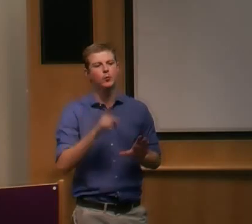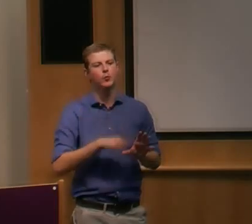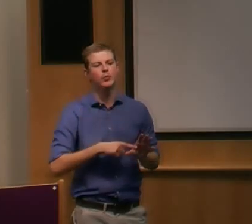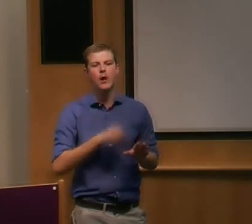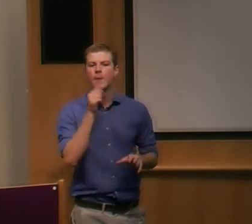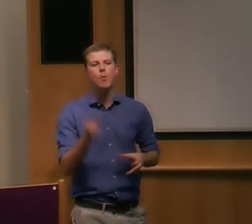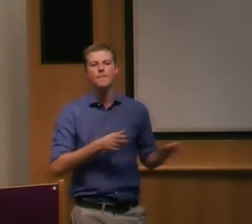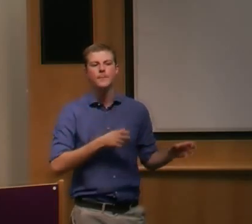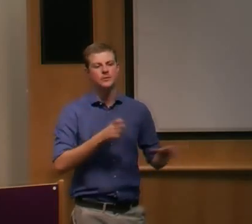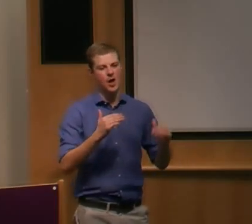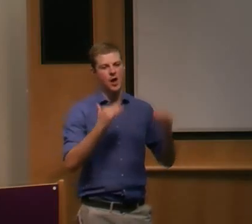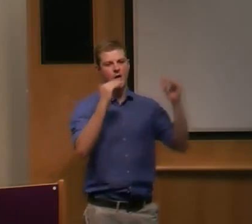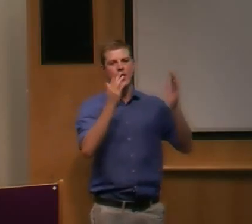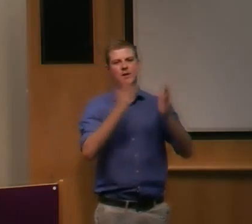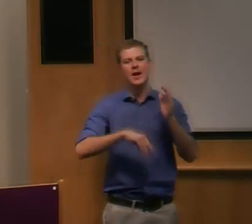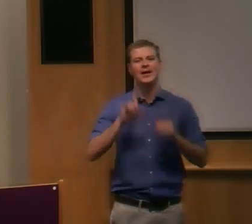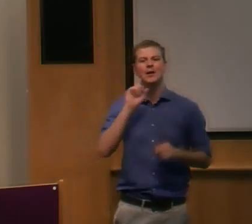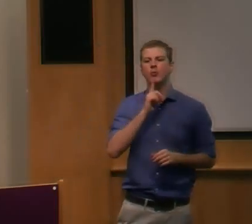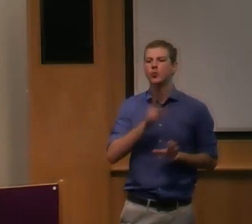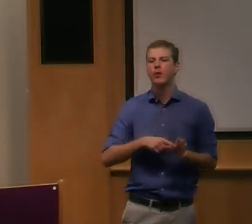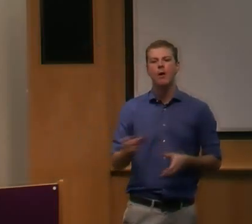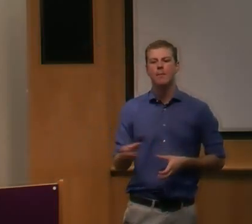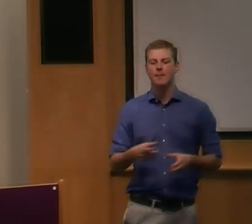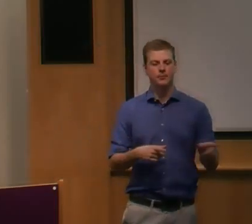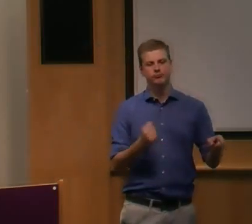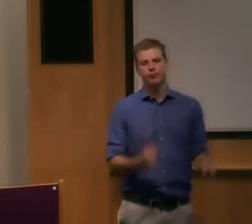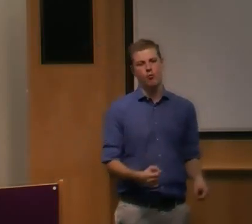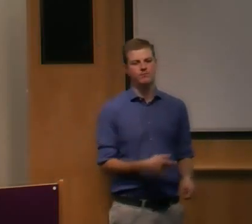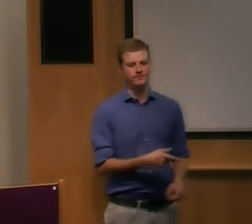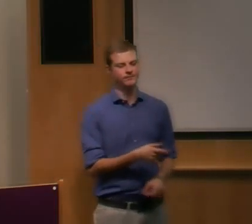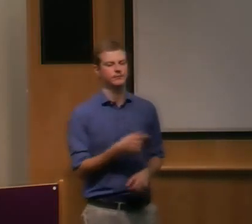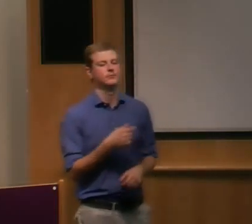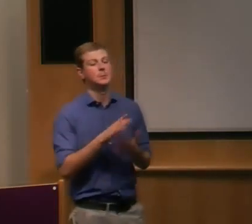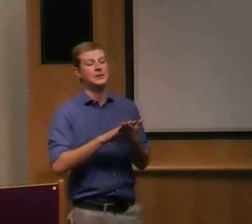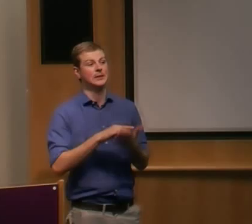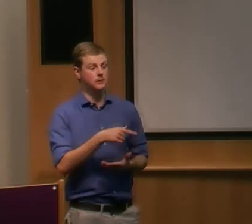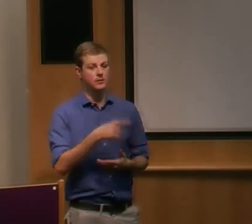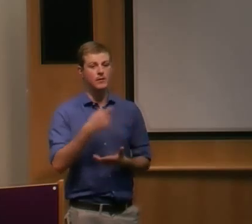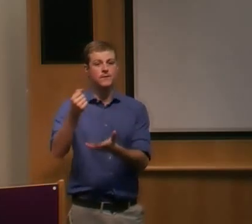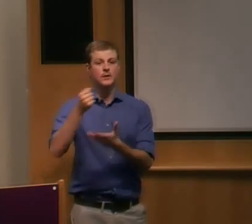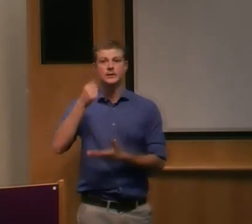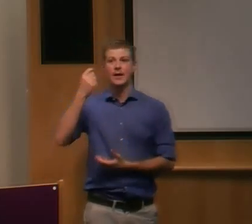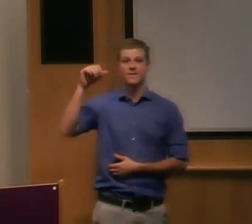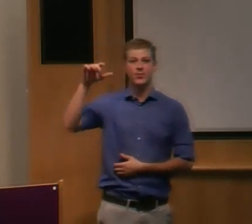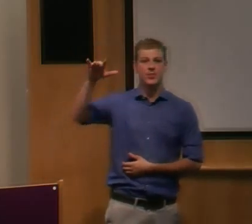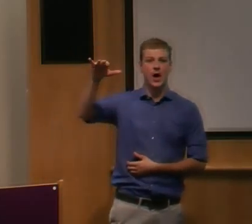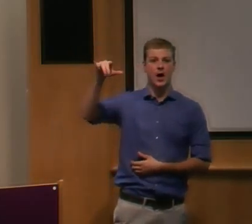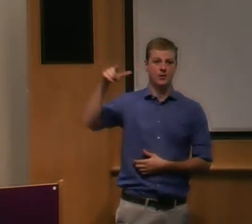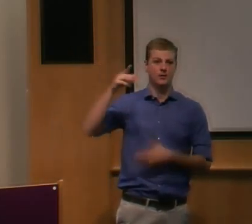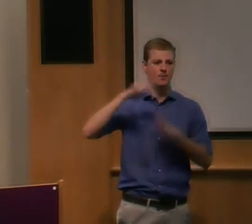with the people because we know that we need to have more representations and more people